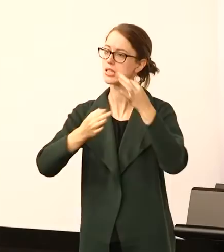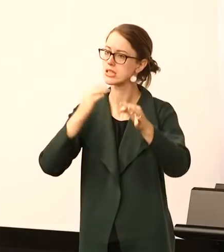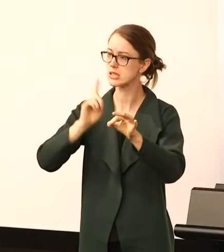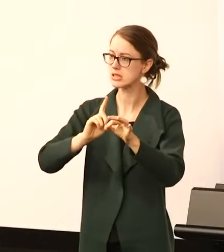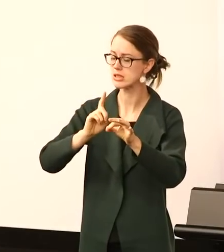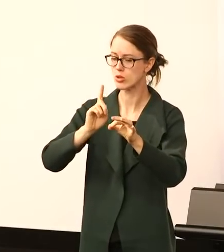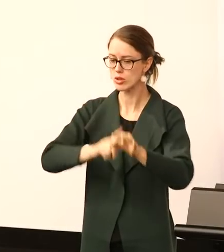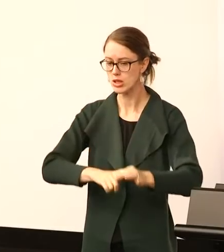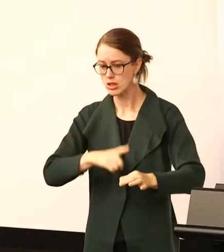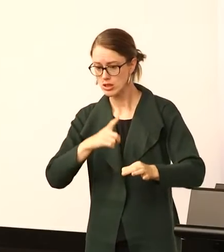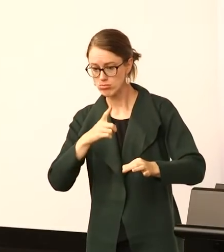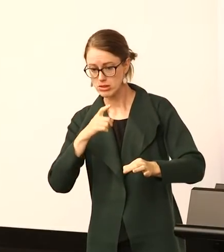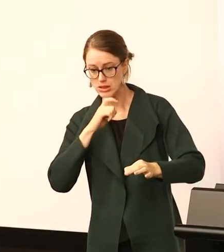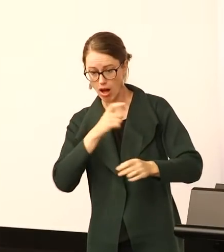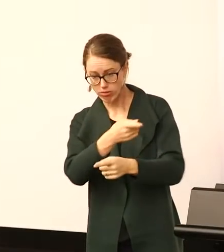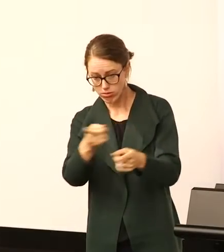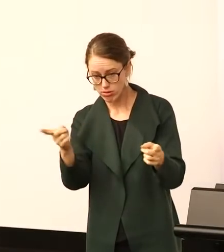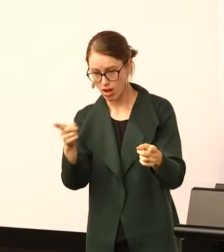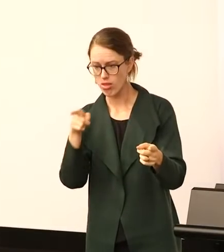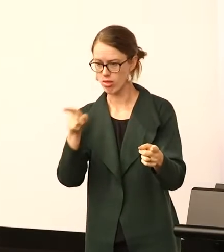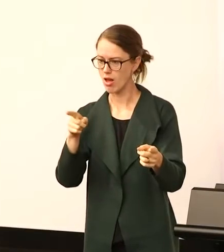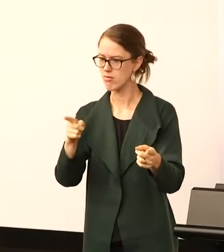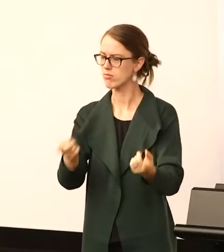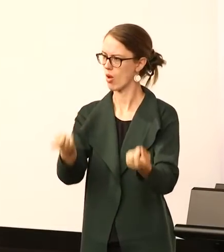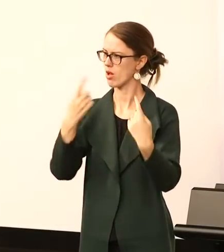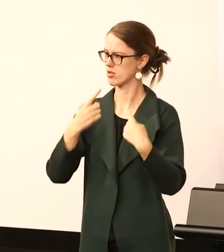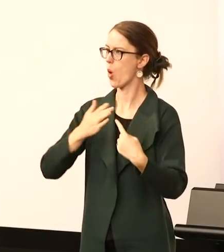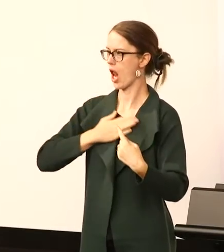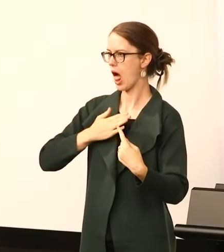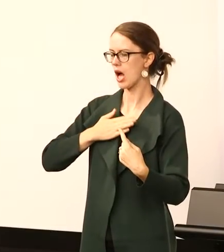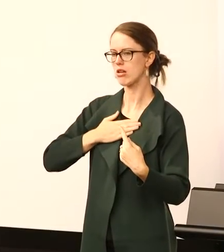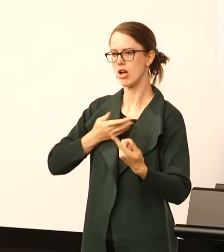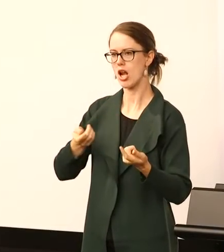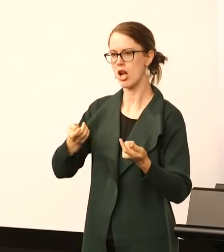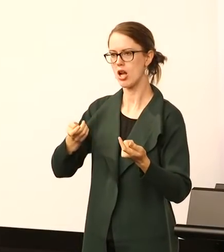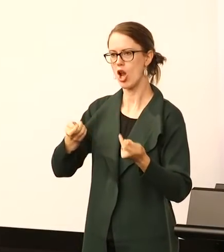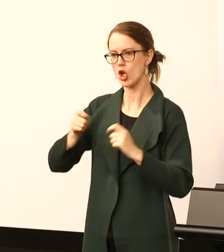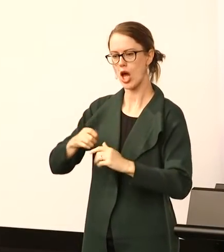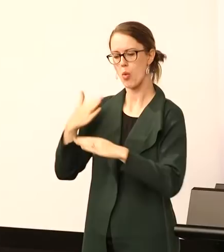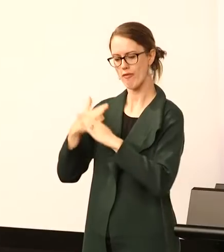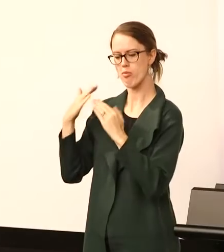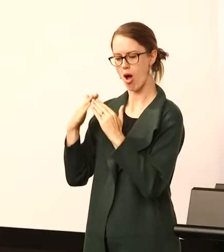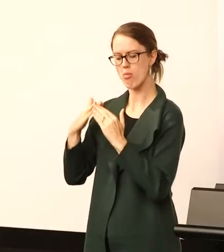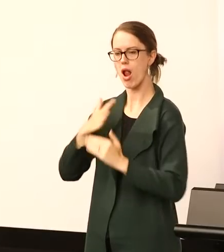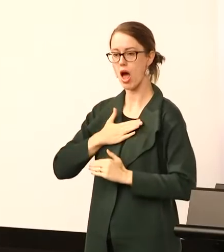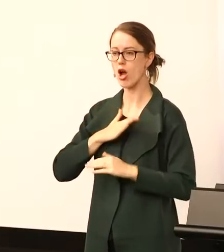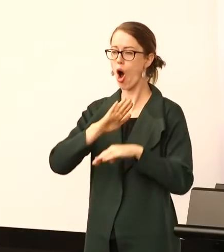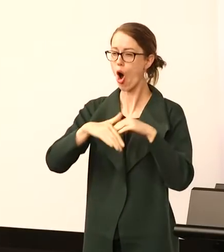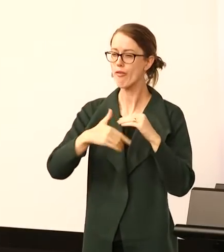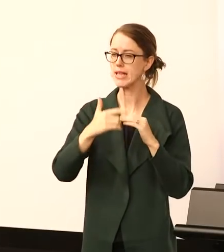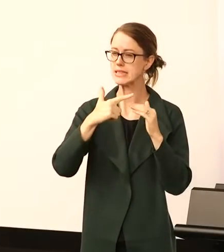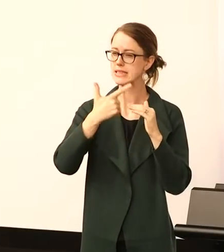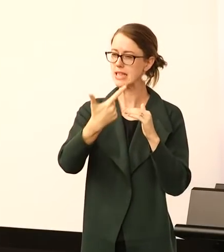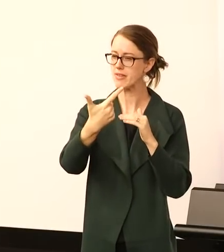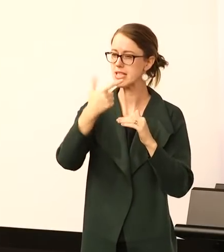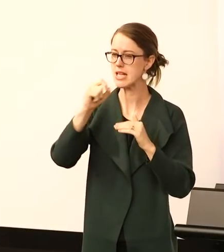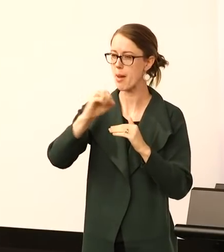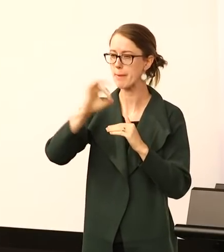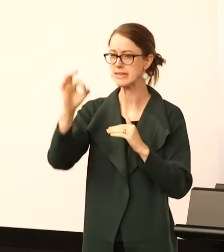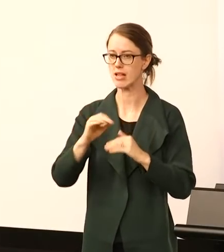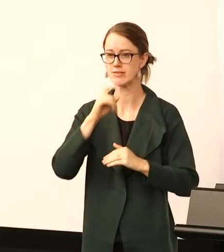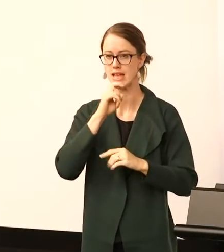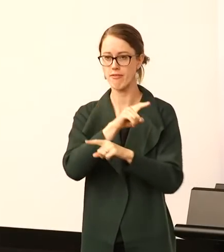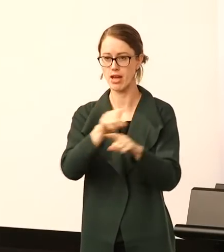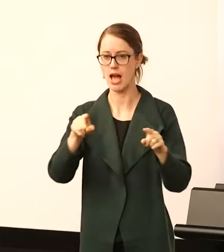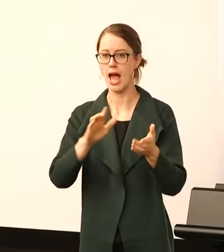and got very positive feedback on the arrangements that were put in place in Alert Level 4, and over 70% of staff would be